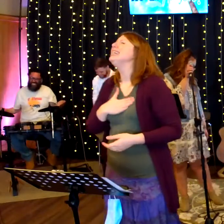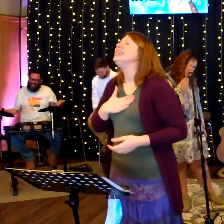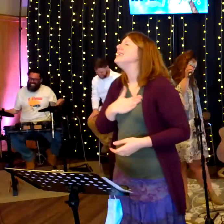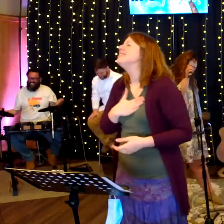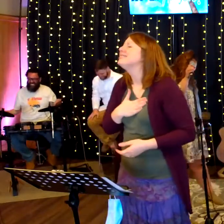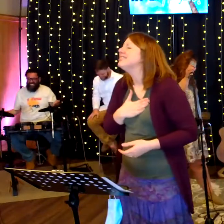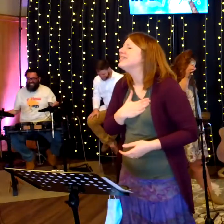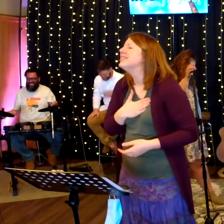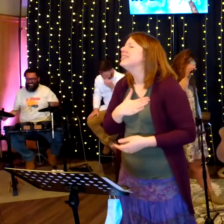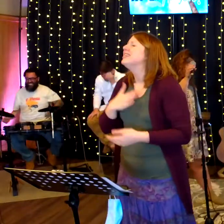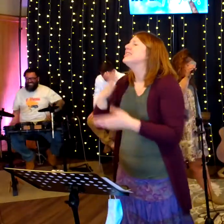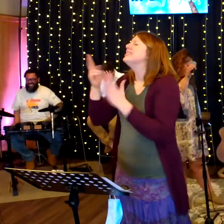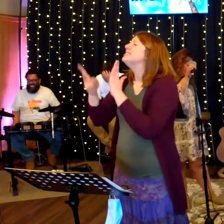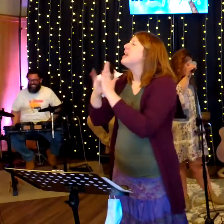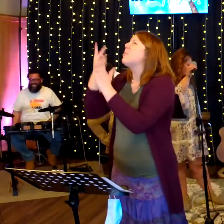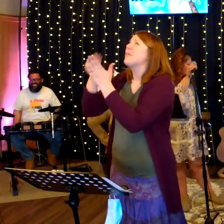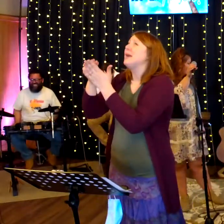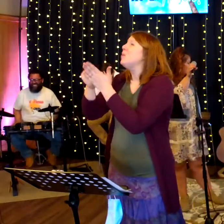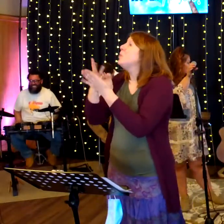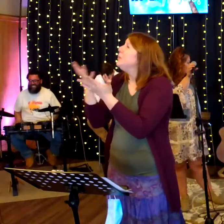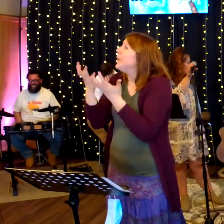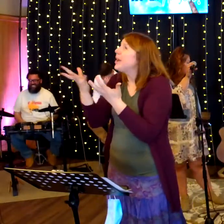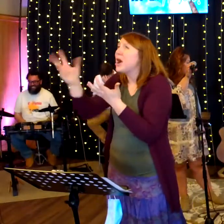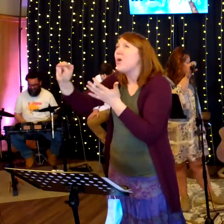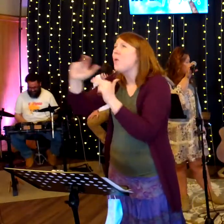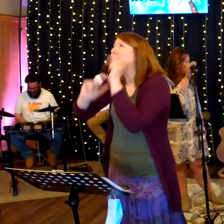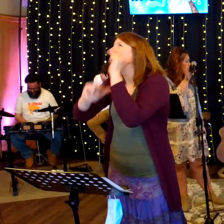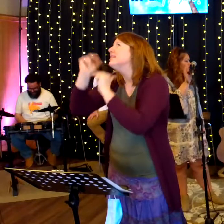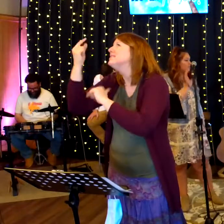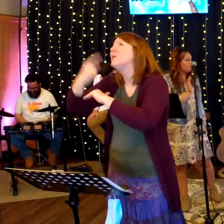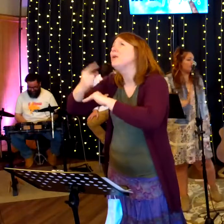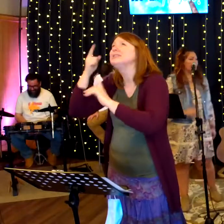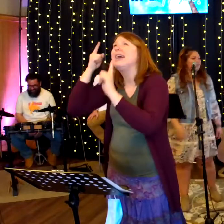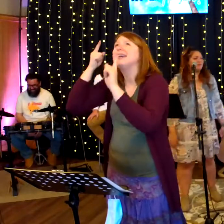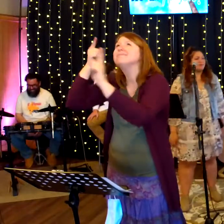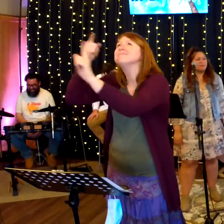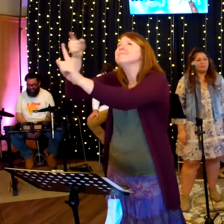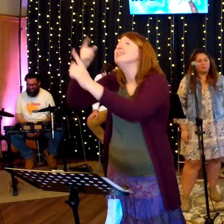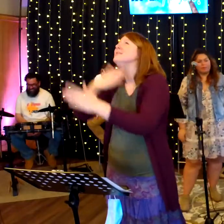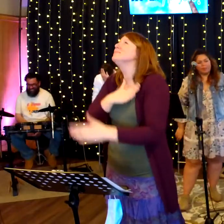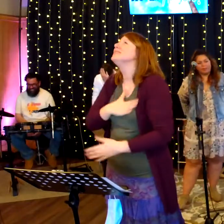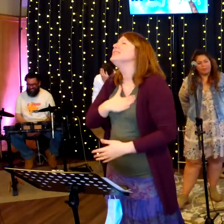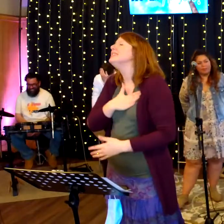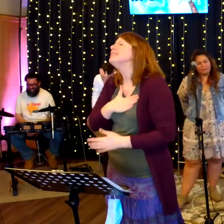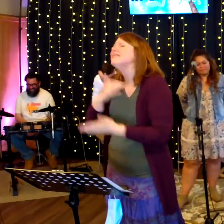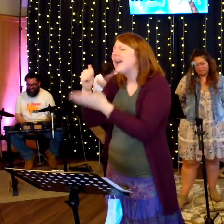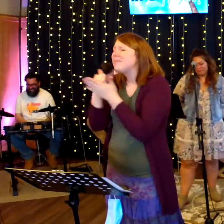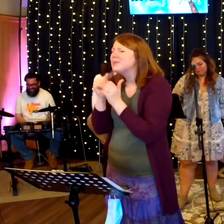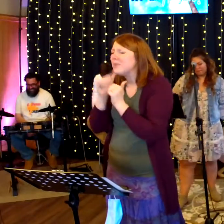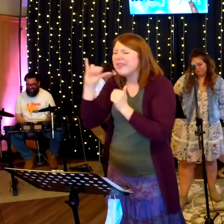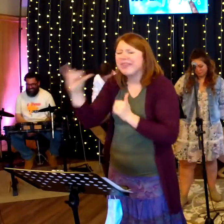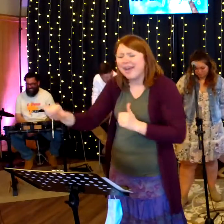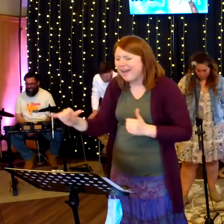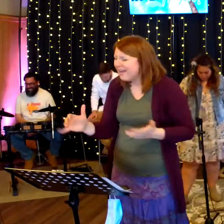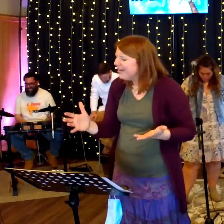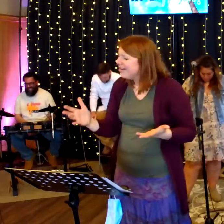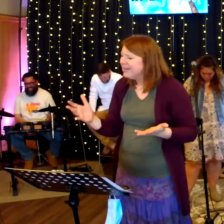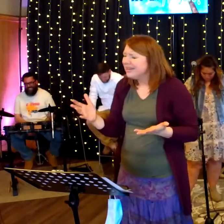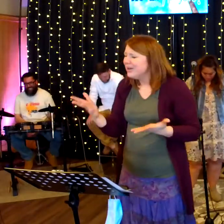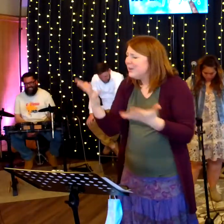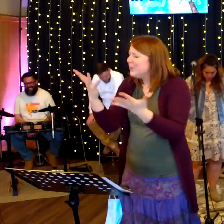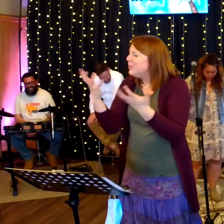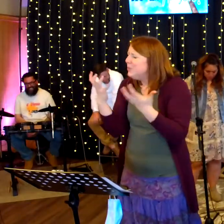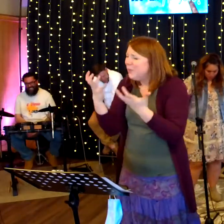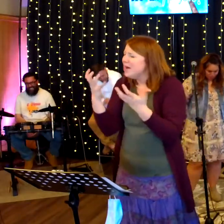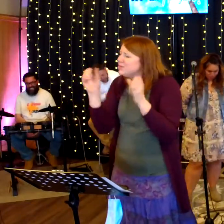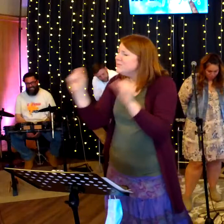You know, we're looking to have our own building one day. Let today's offering, God, be a seed plant in our hearts and in our minds and in our giving, that we would